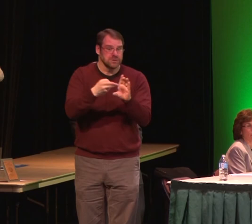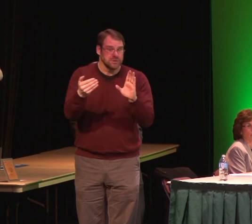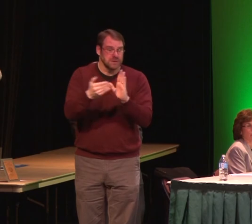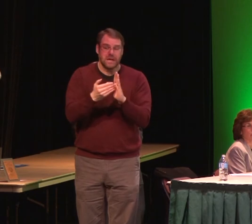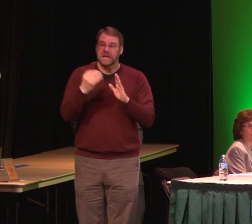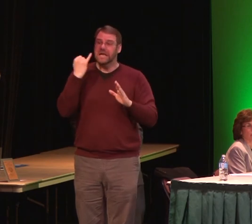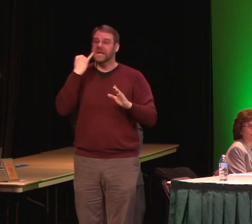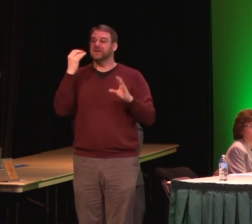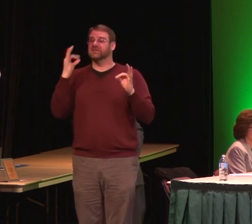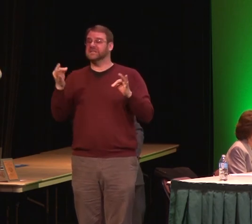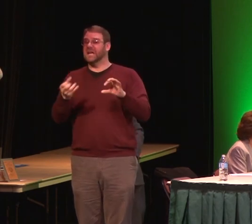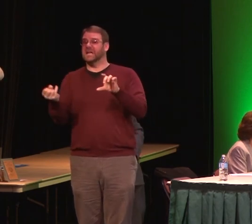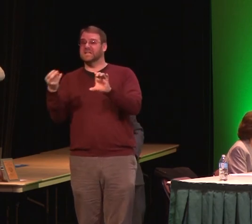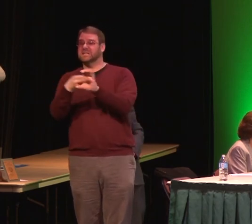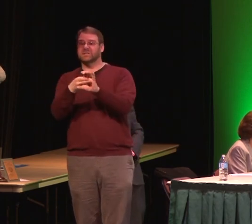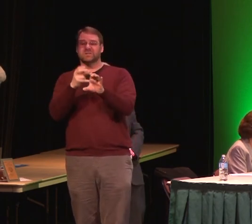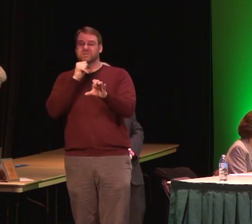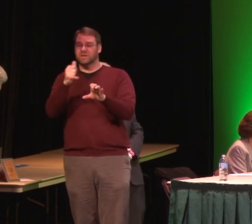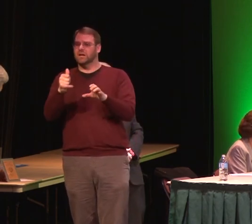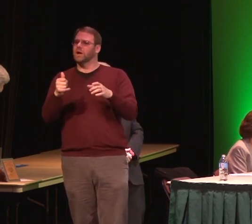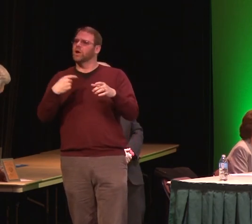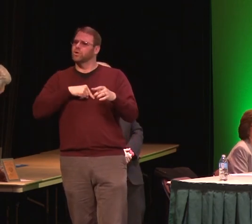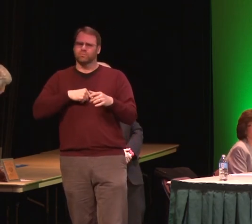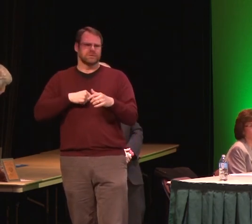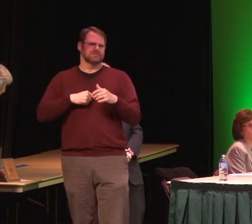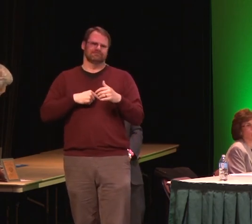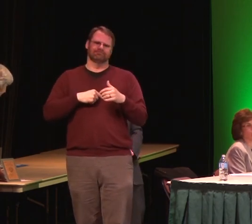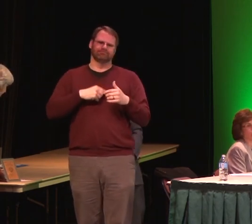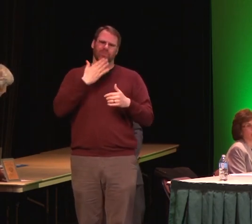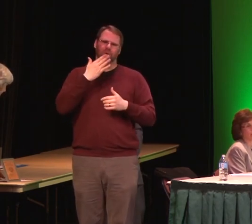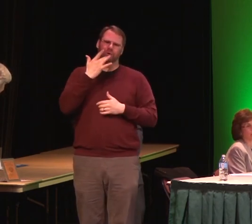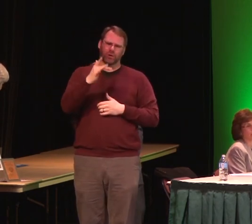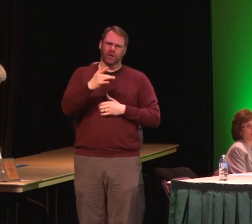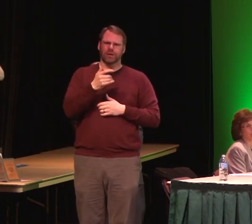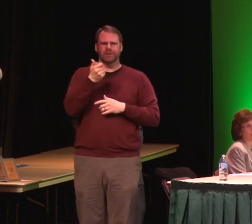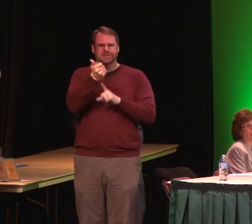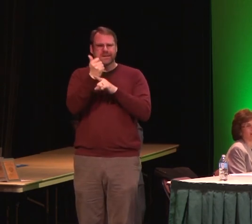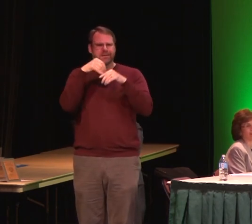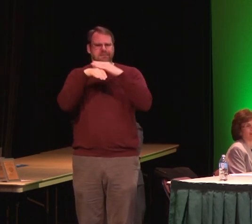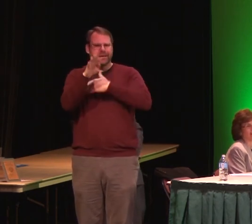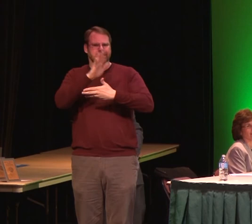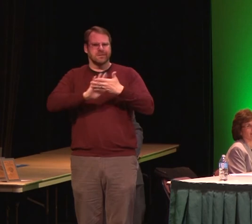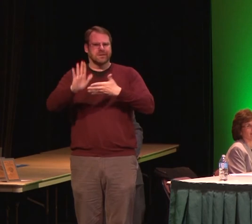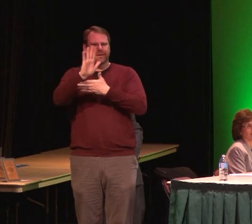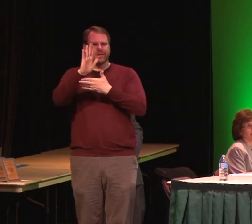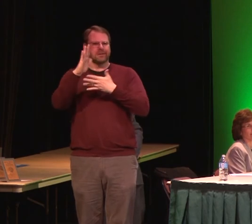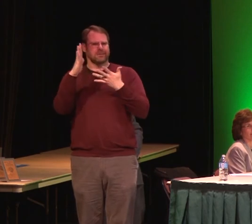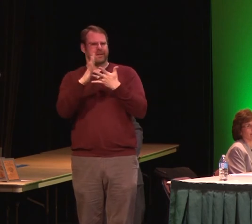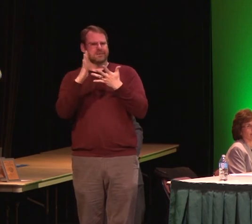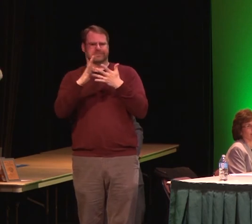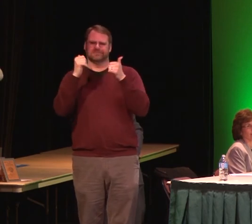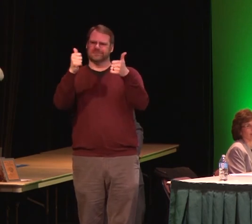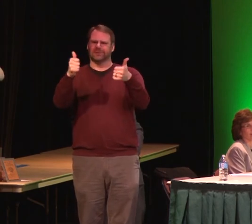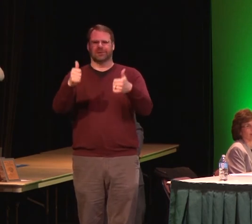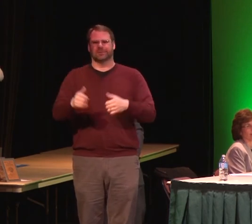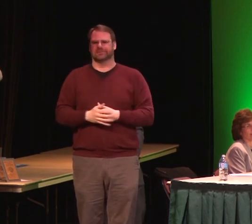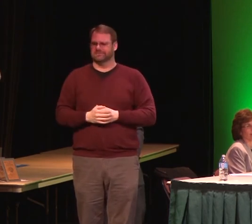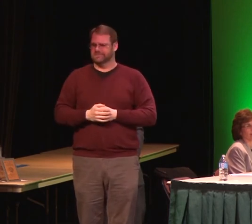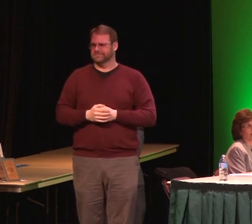you're not going to be with us next year, we wish you the very best as a freshman in college, because that's where you should